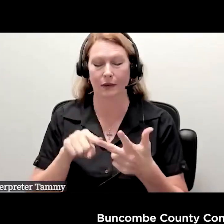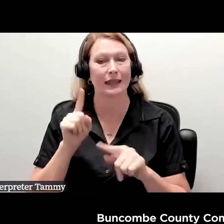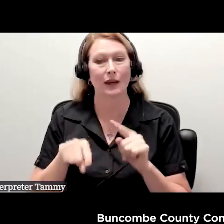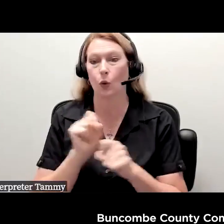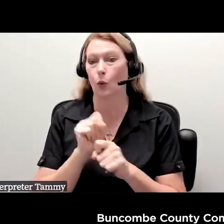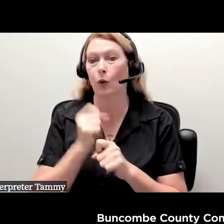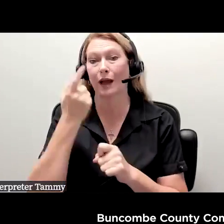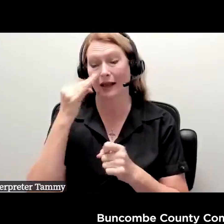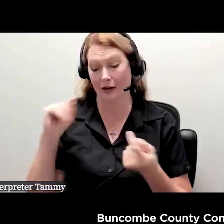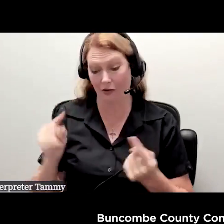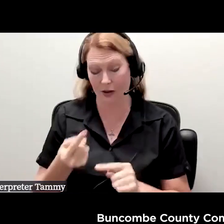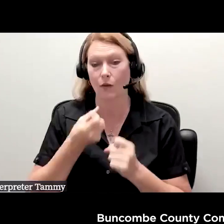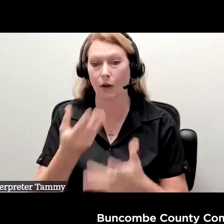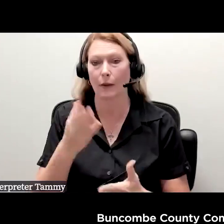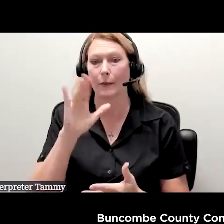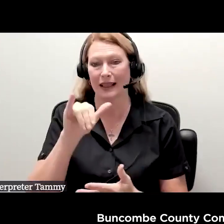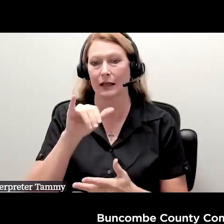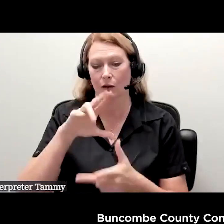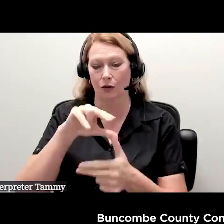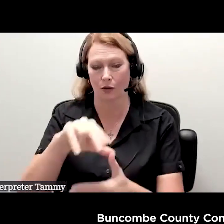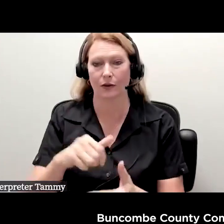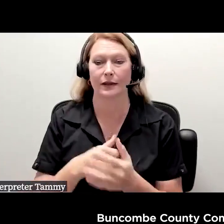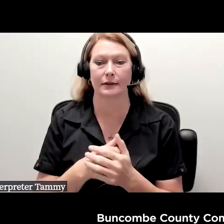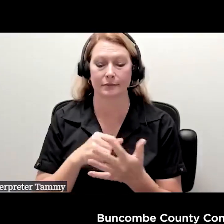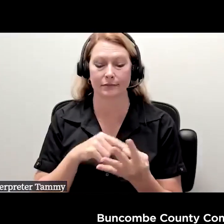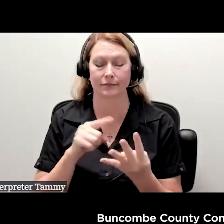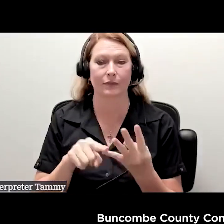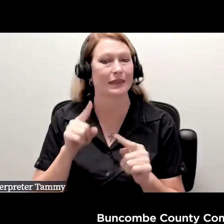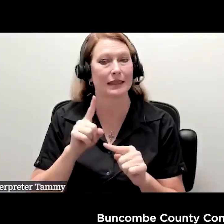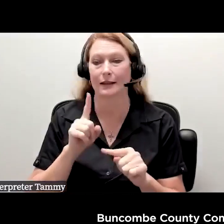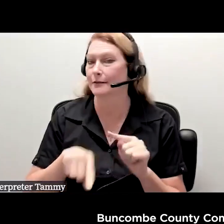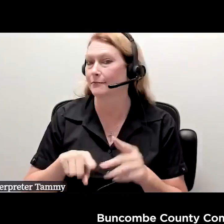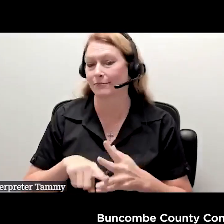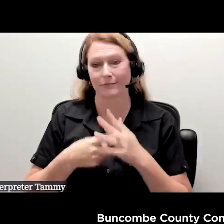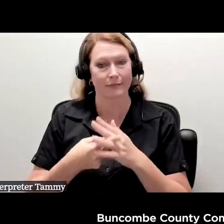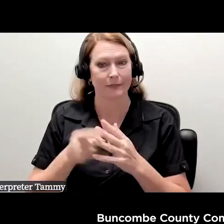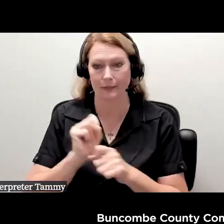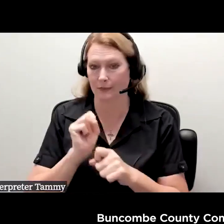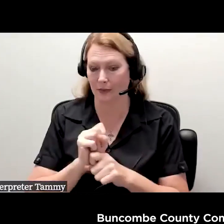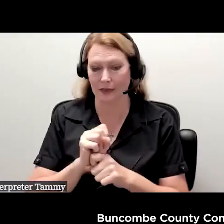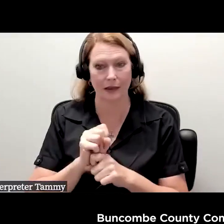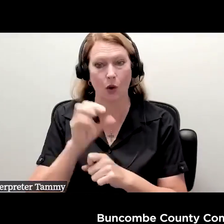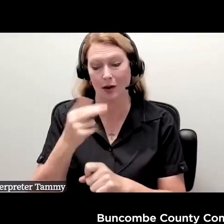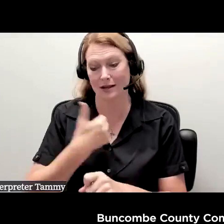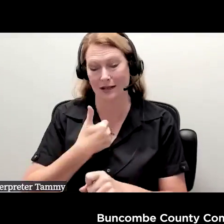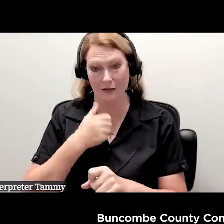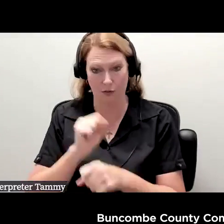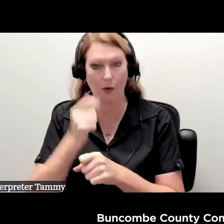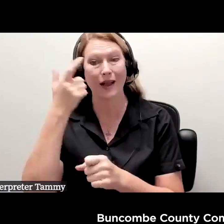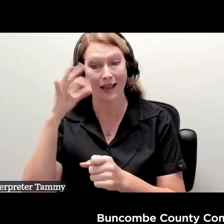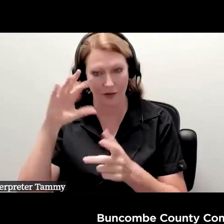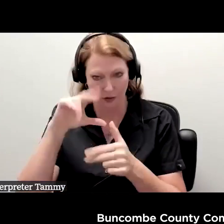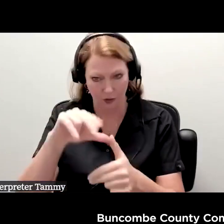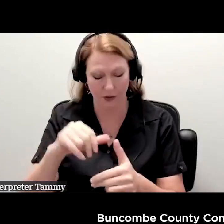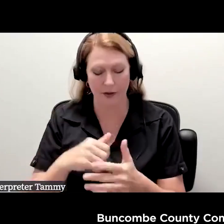injury caused by the storm, were unable to begin employment or self-employment due to the storm, have